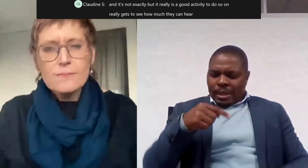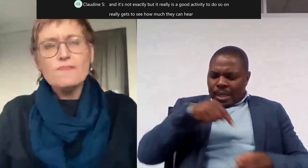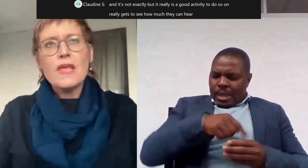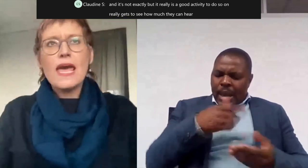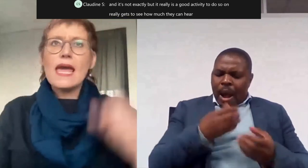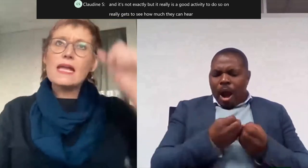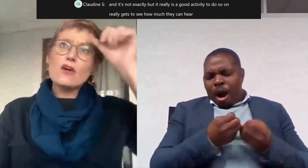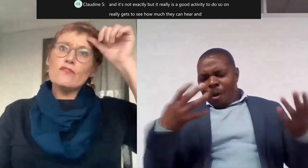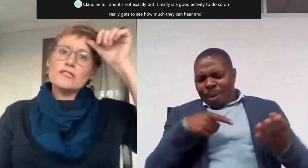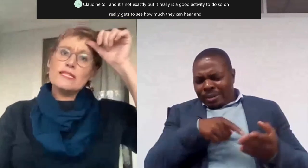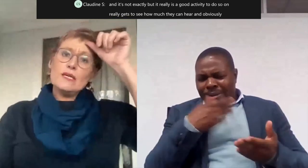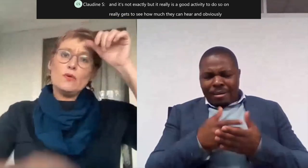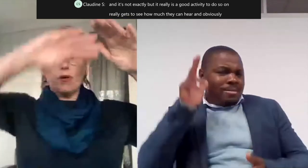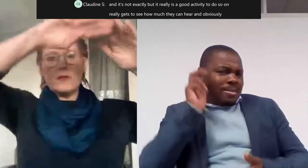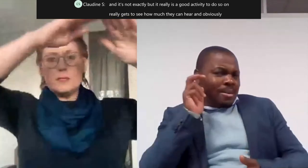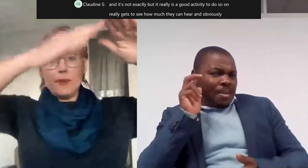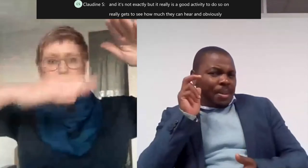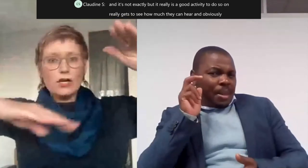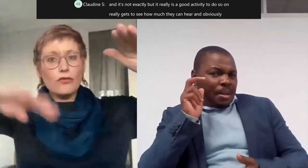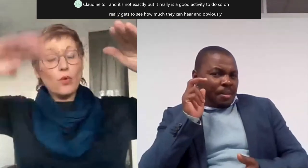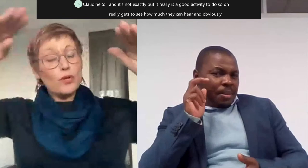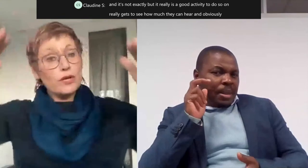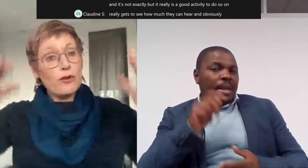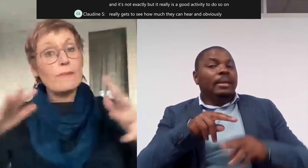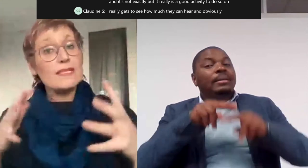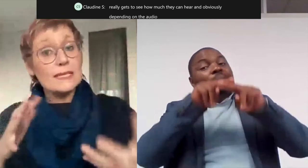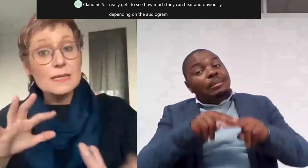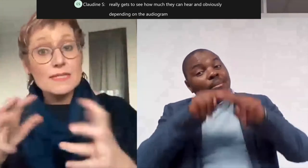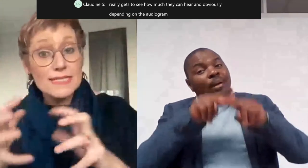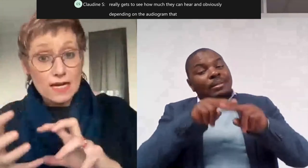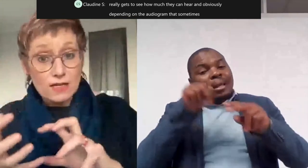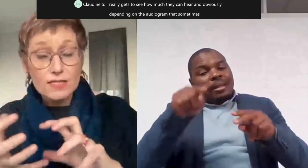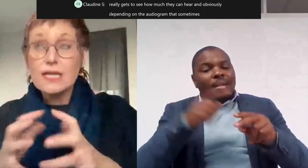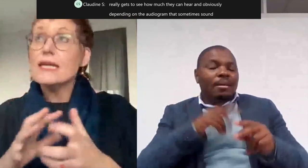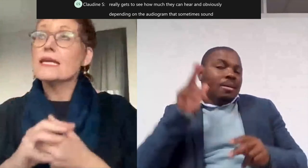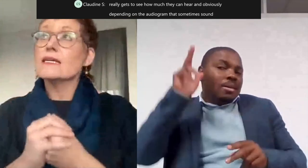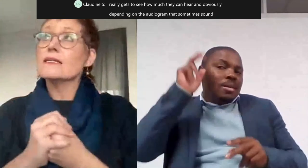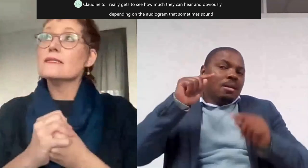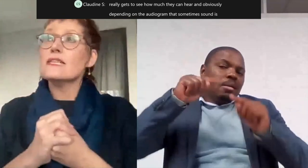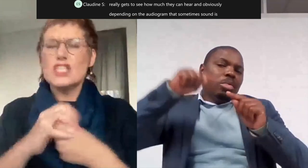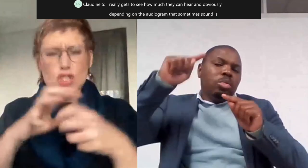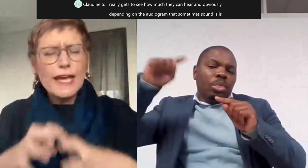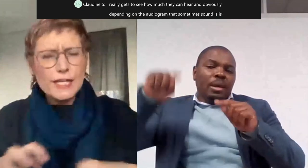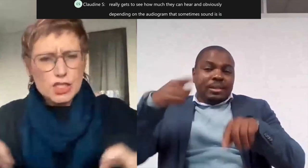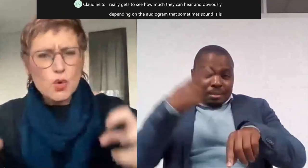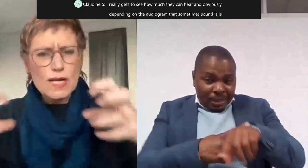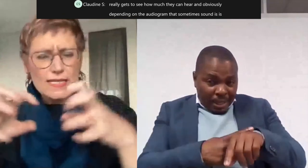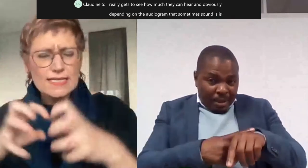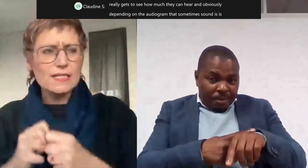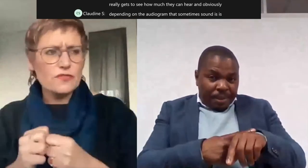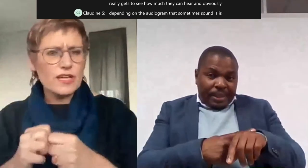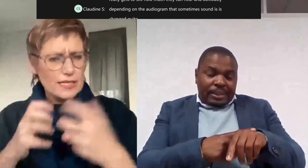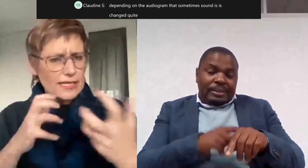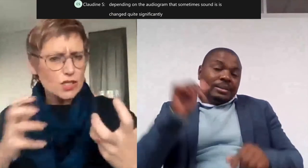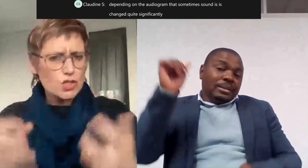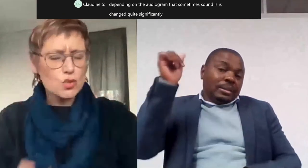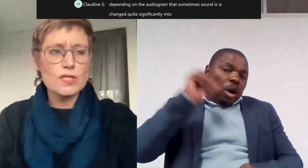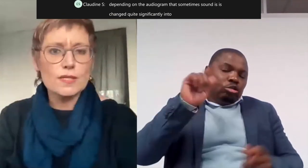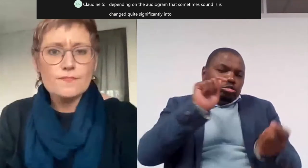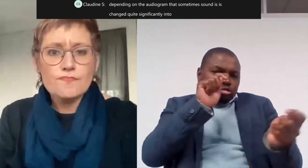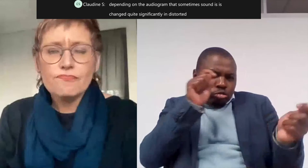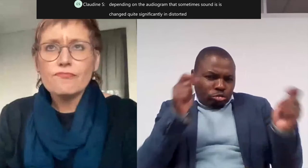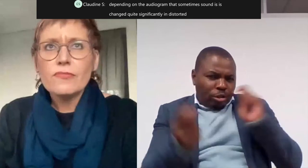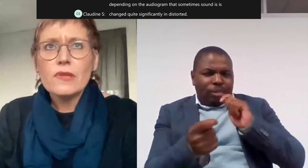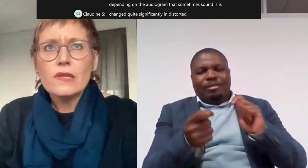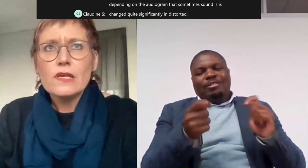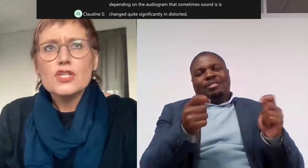hear. And obviously, depending on the audiogram, that sometimes sound is changed quite significantly and